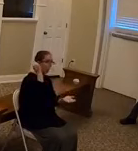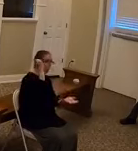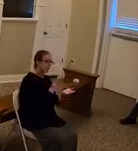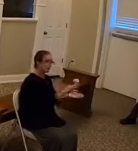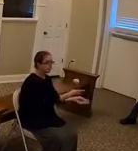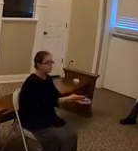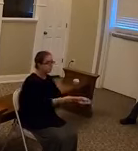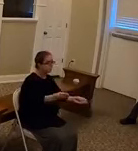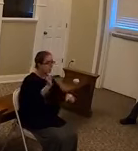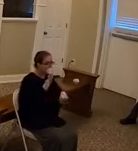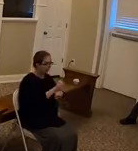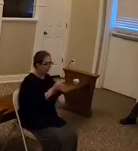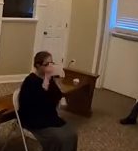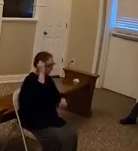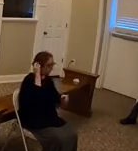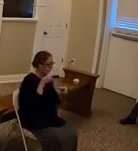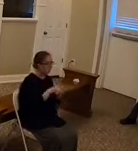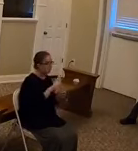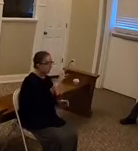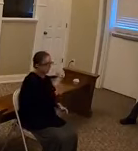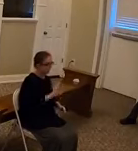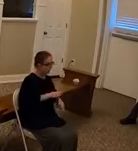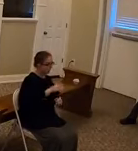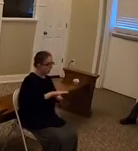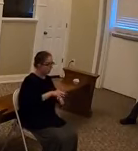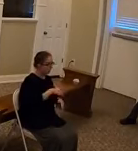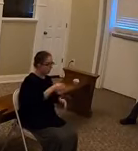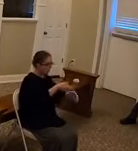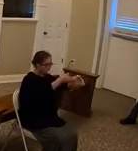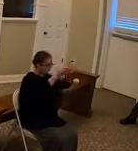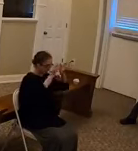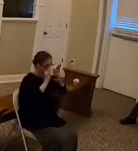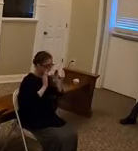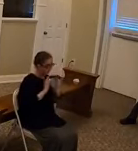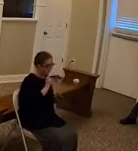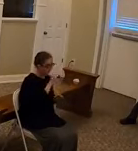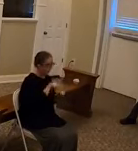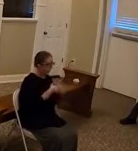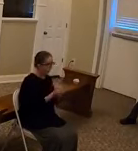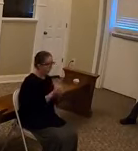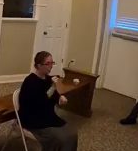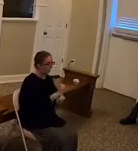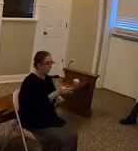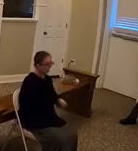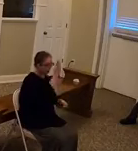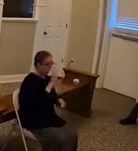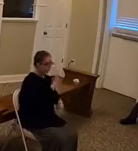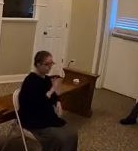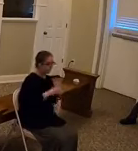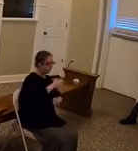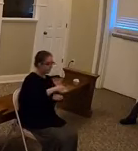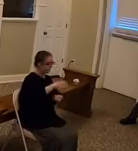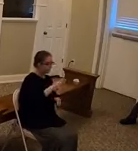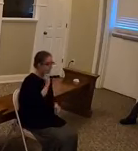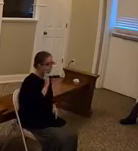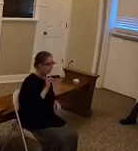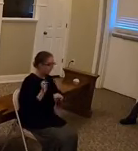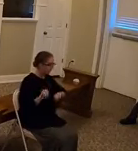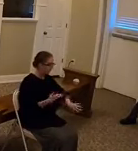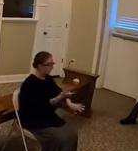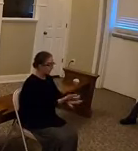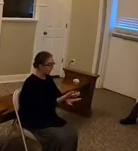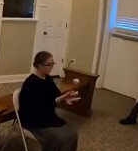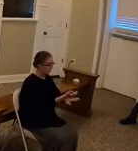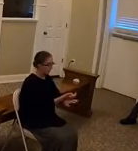adoption process works in your kingdom, but let me tell you how it works in God's kingdom. Hallelujah. Oh, come on. You're going to leave those